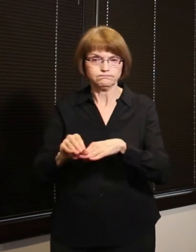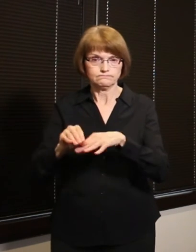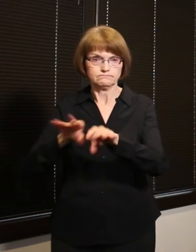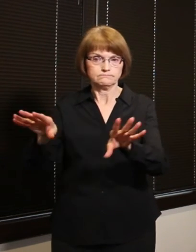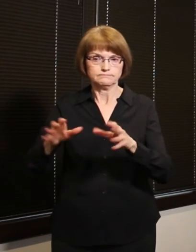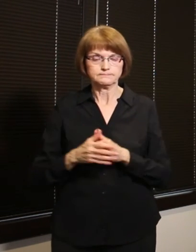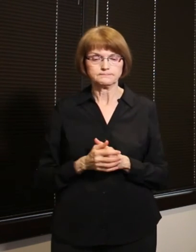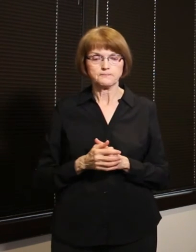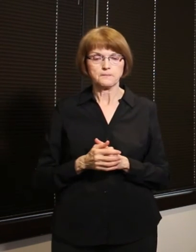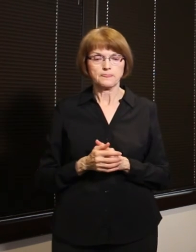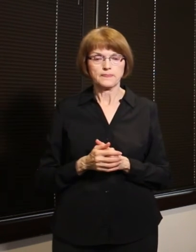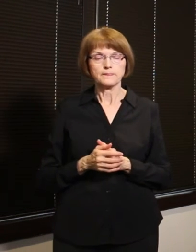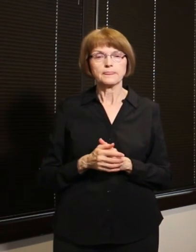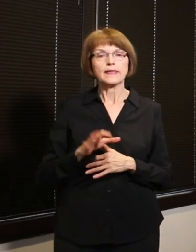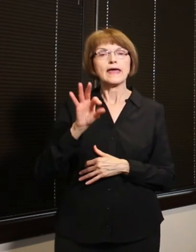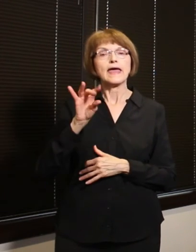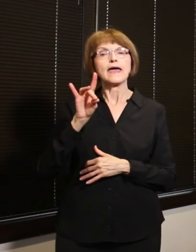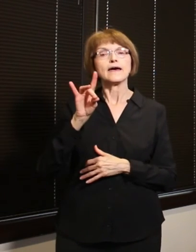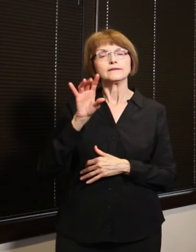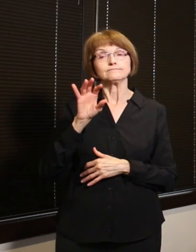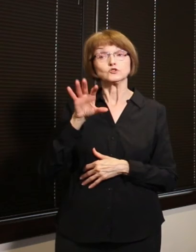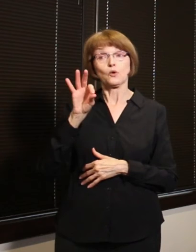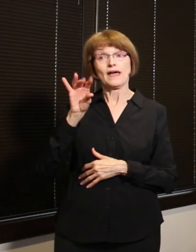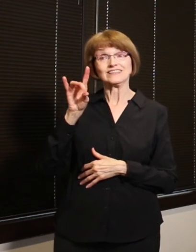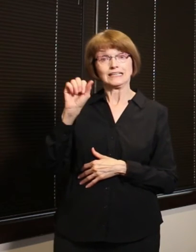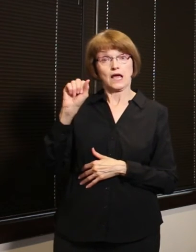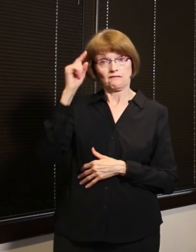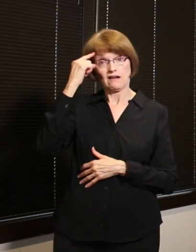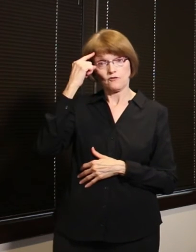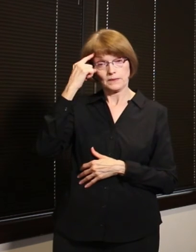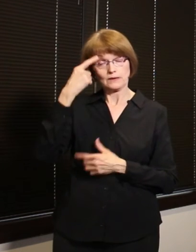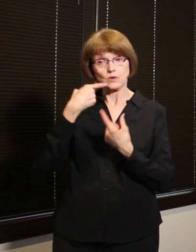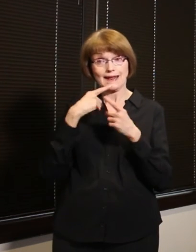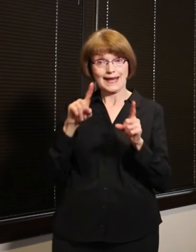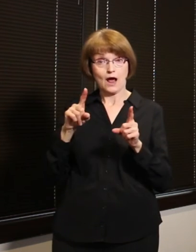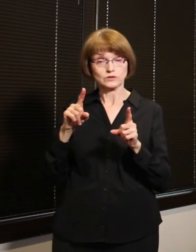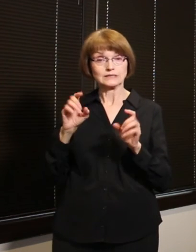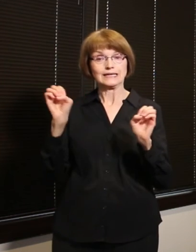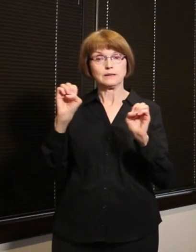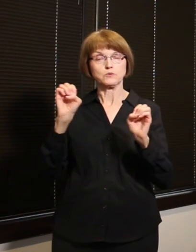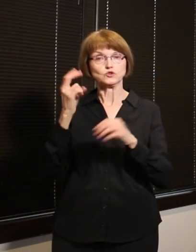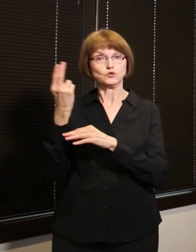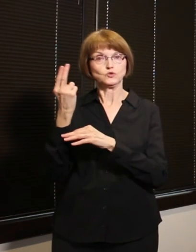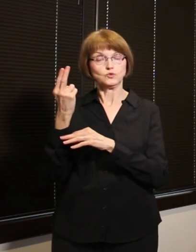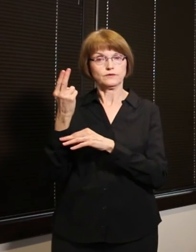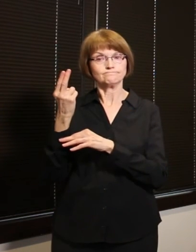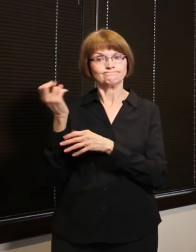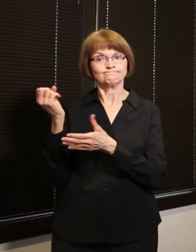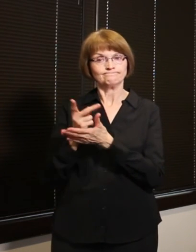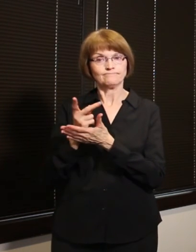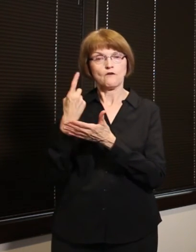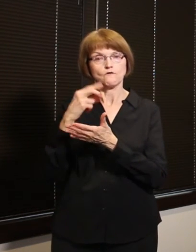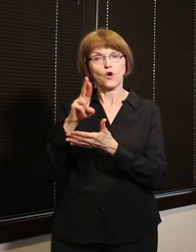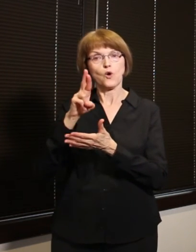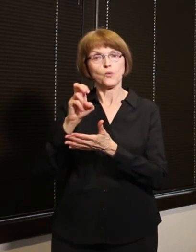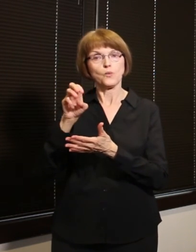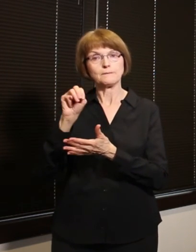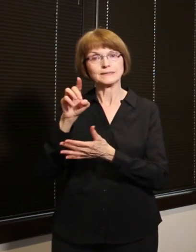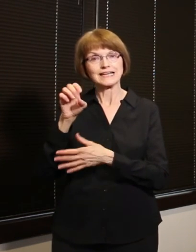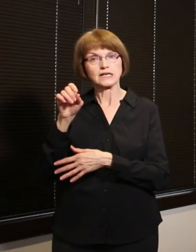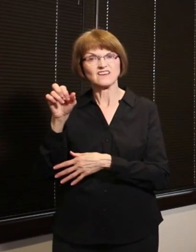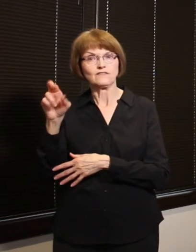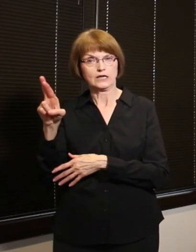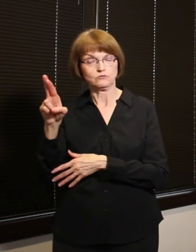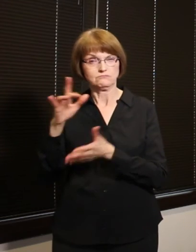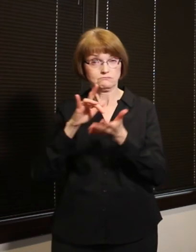The FDA plans to announce as early as today an emergency use authorization for remdesivir. What is